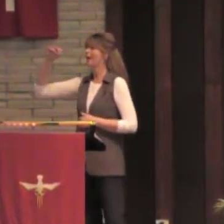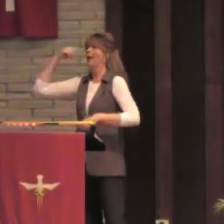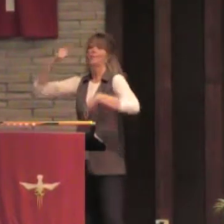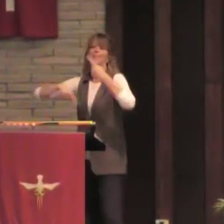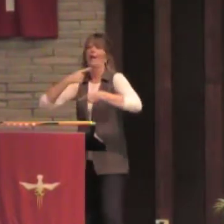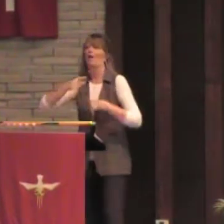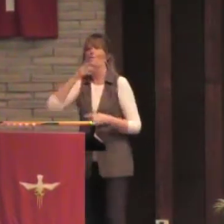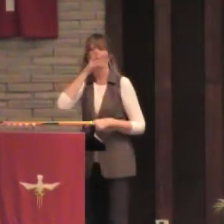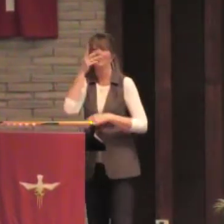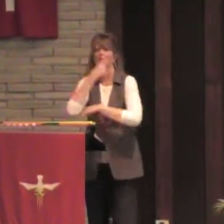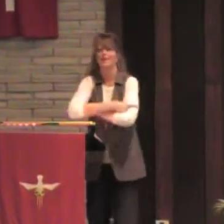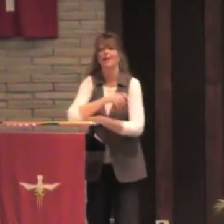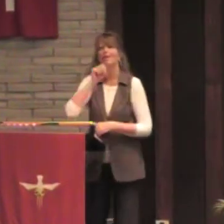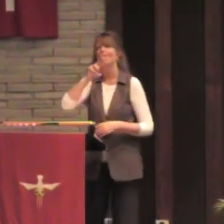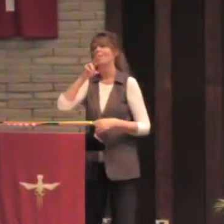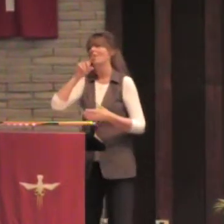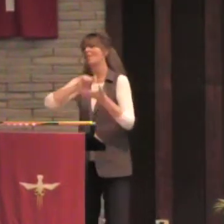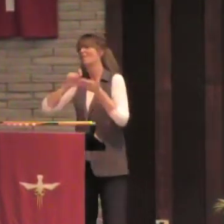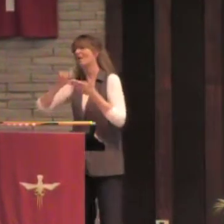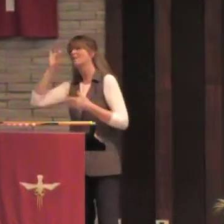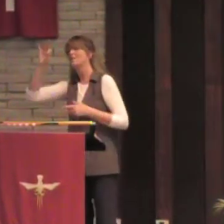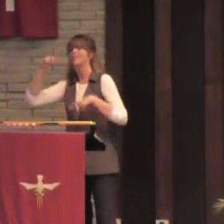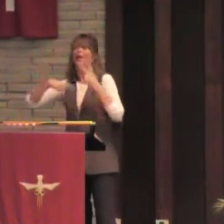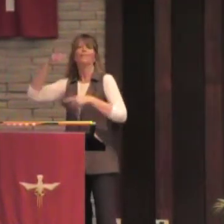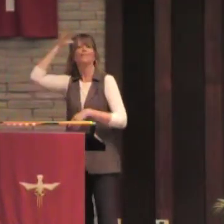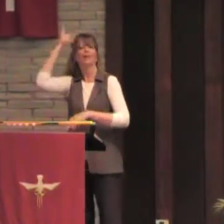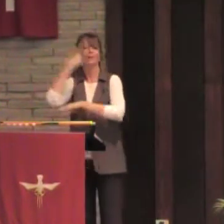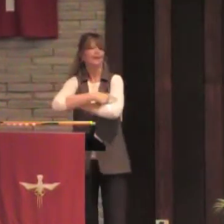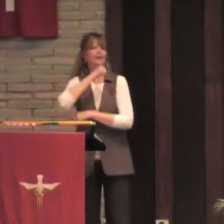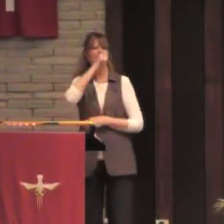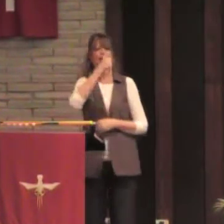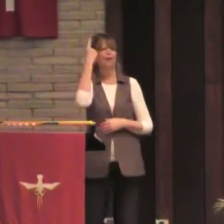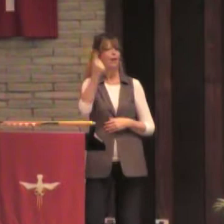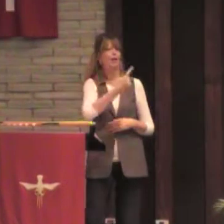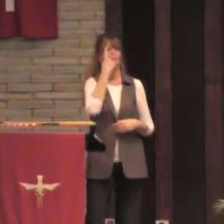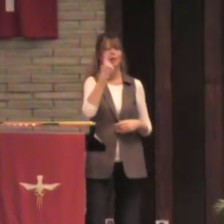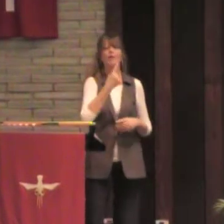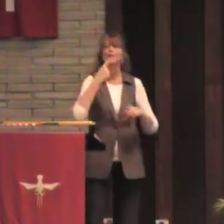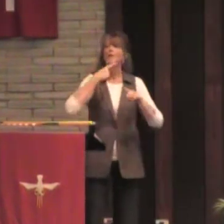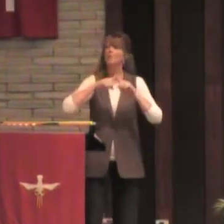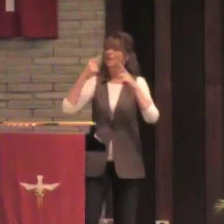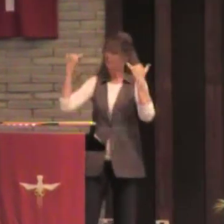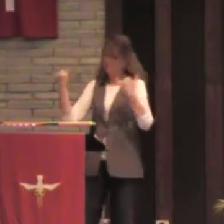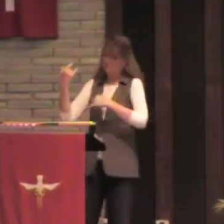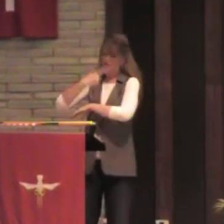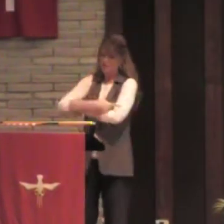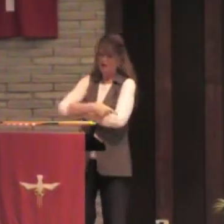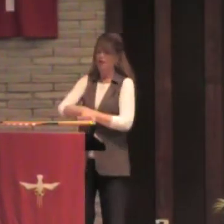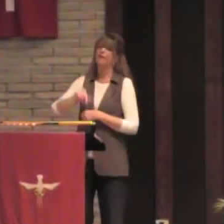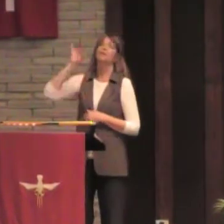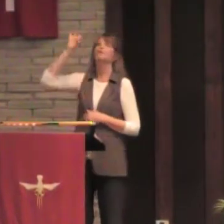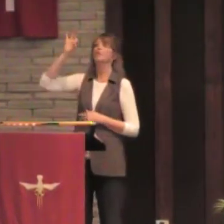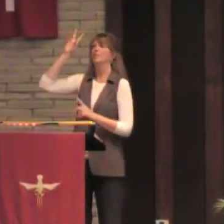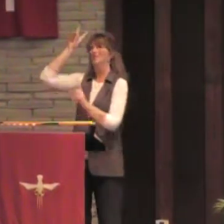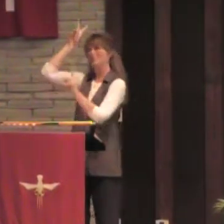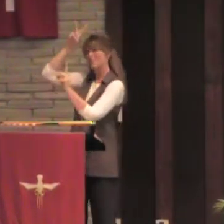Mother's Day, I don't always write a sermon that pertains to the holidays. But